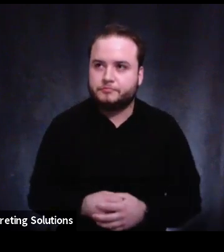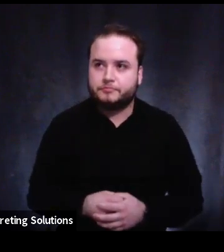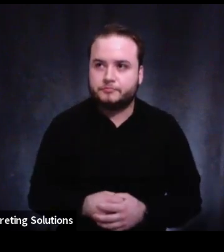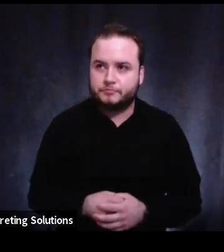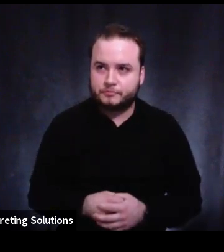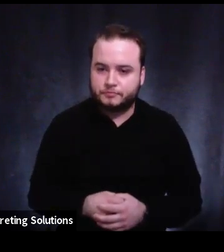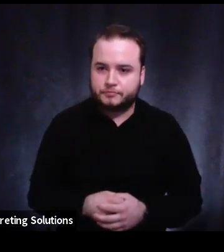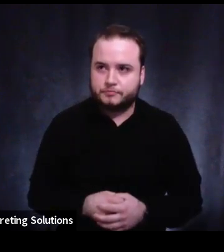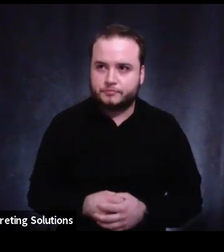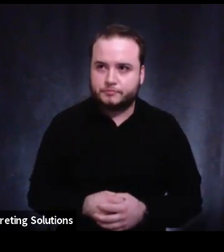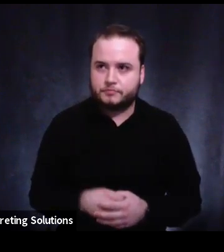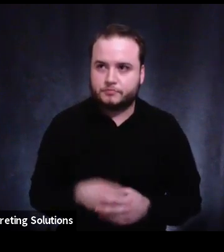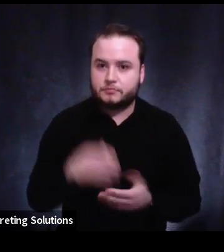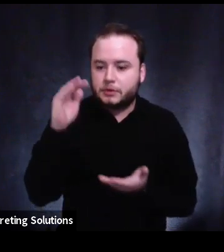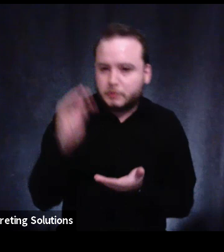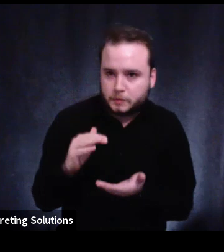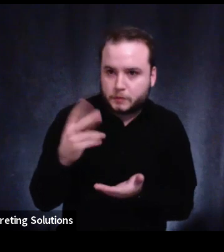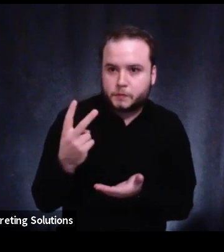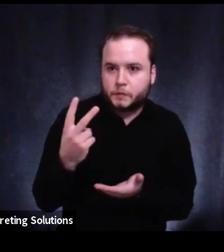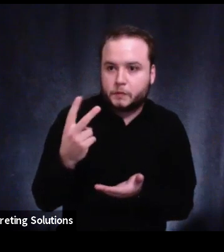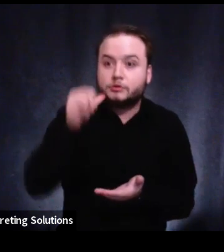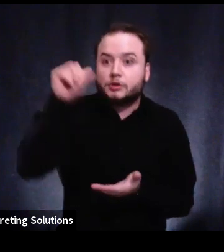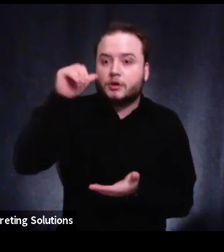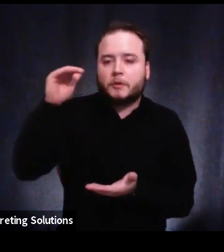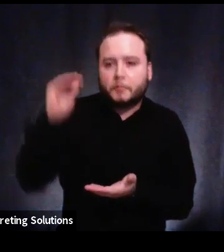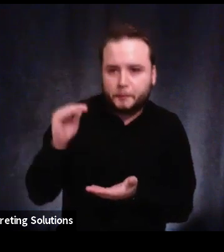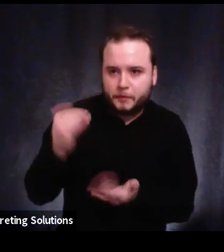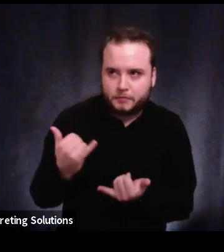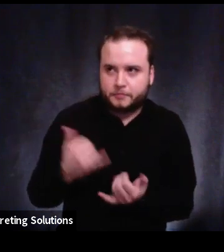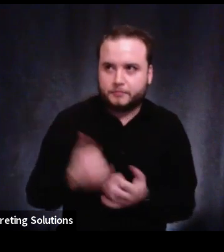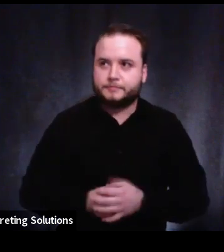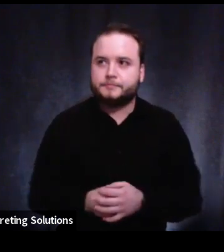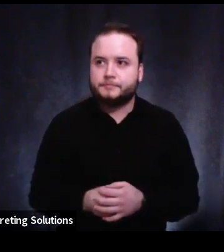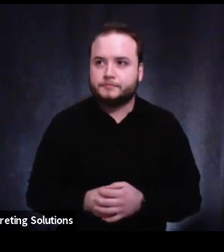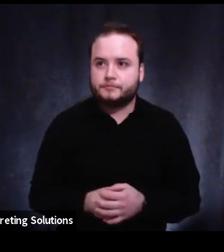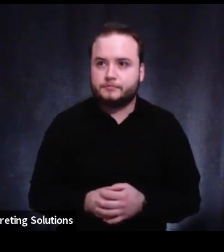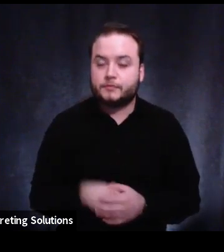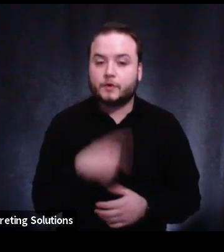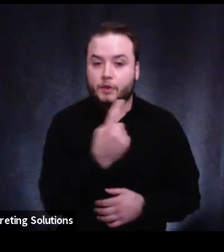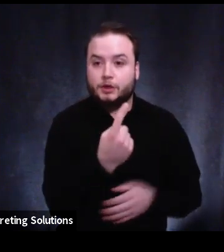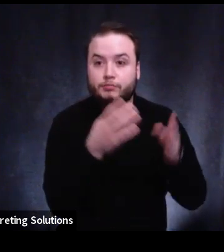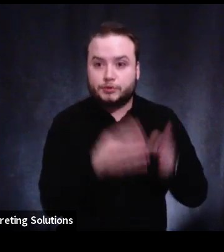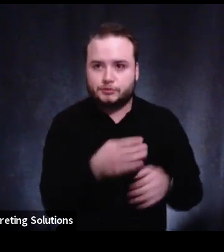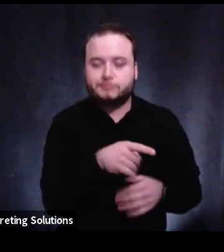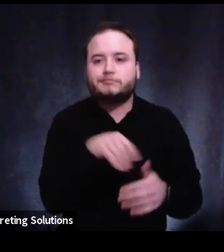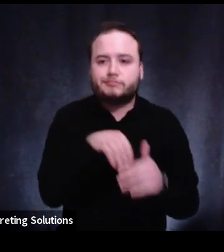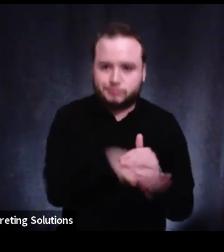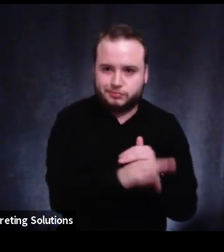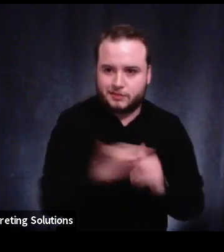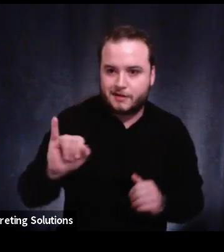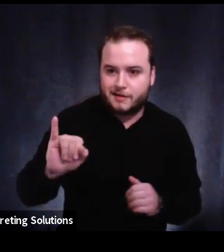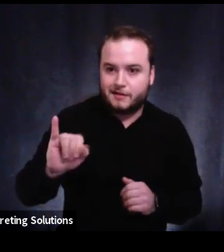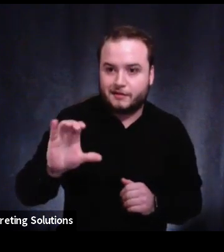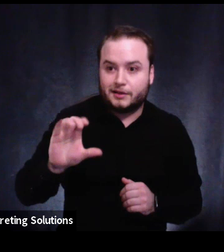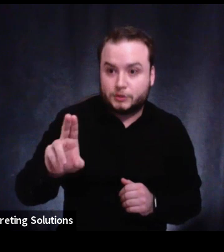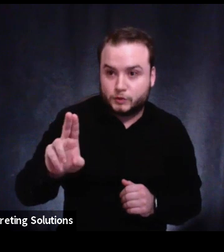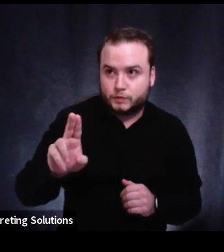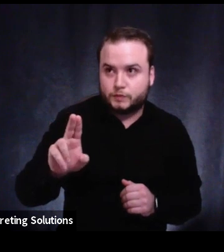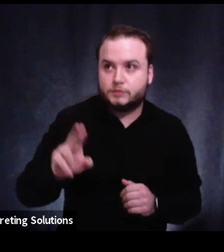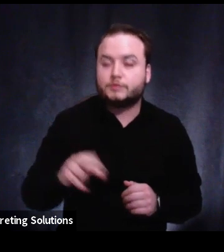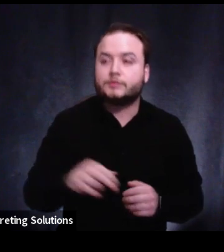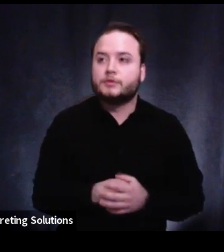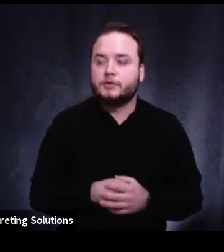1 additional person was admitted to ICU. 3 were discharged from a non-ICU level of care.